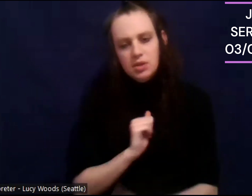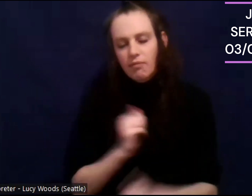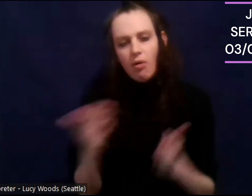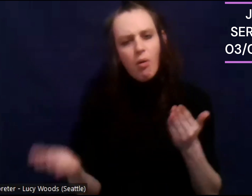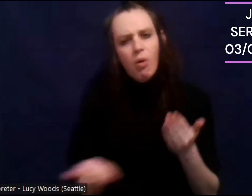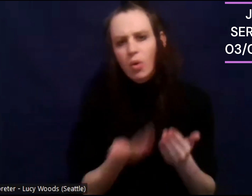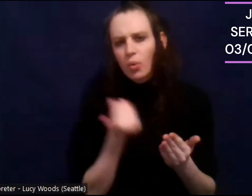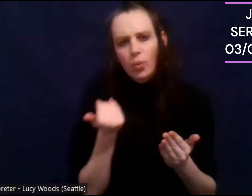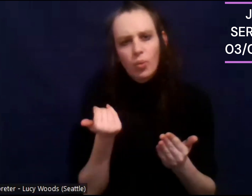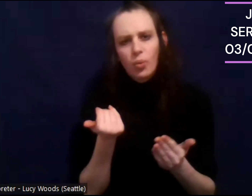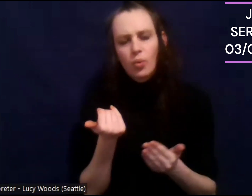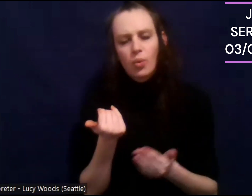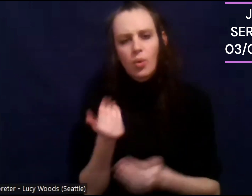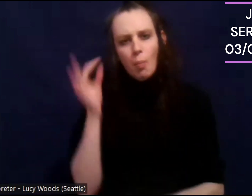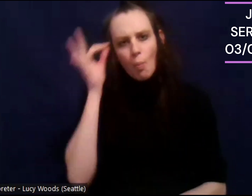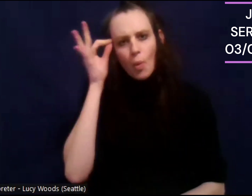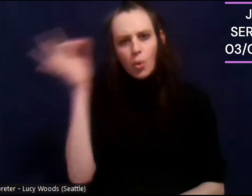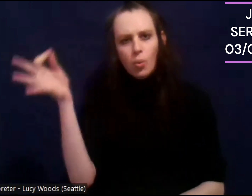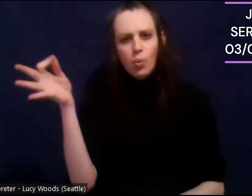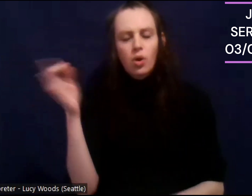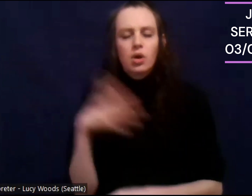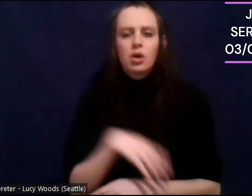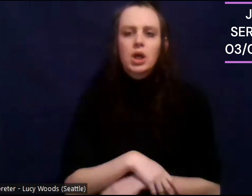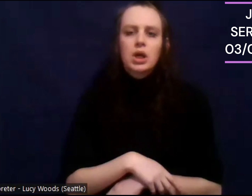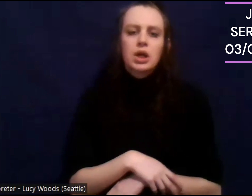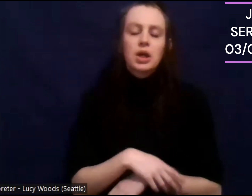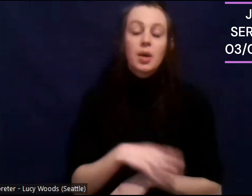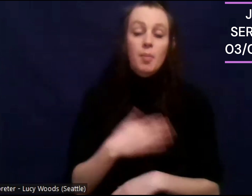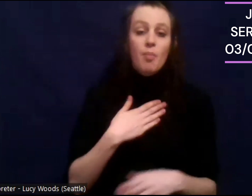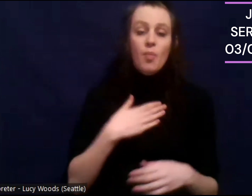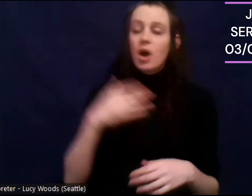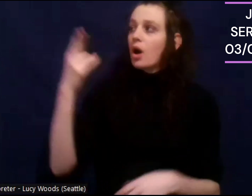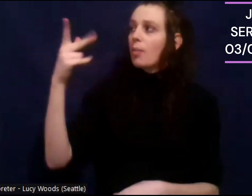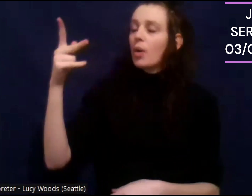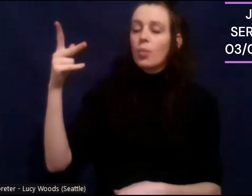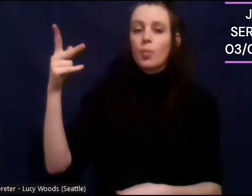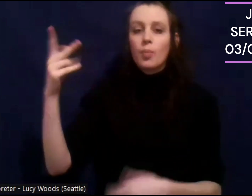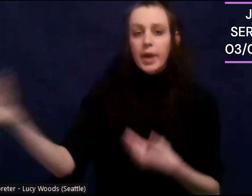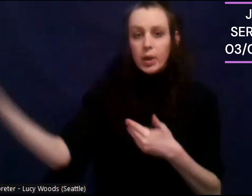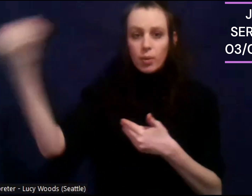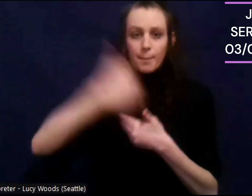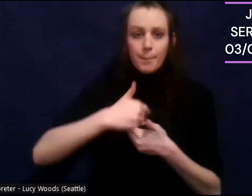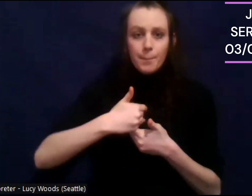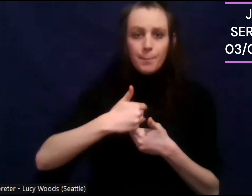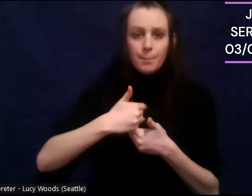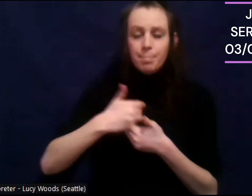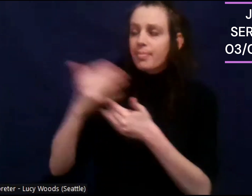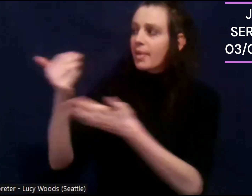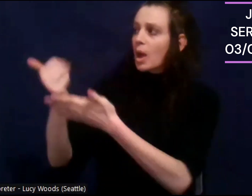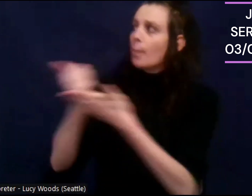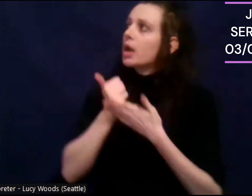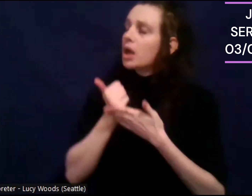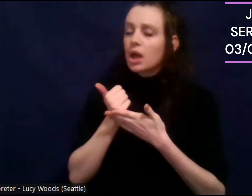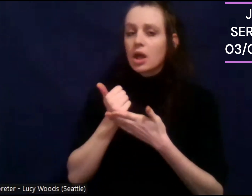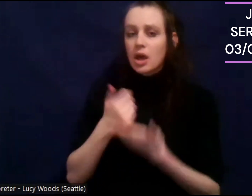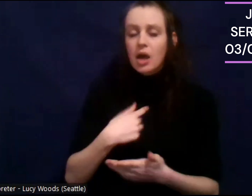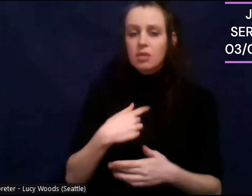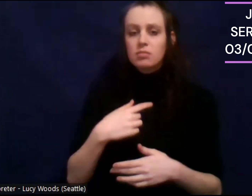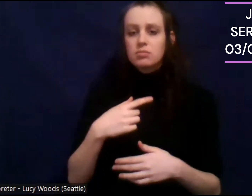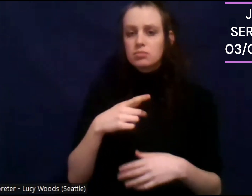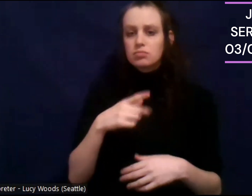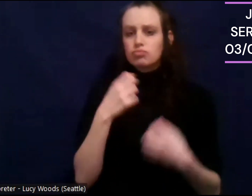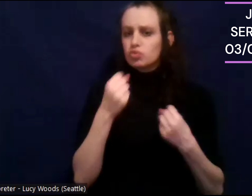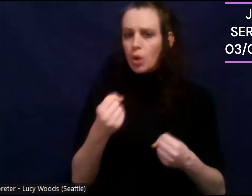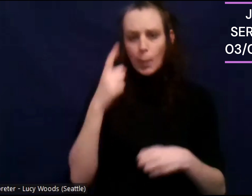That's the point where my higher power interceded and did something for me, which I couldn't do for myself. I firmly believe that today. And